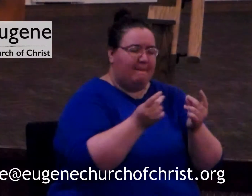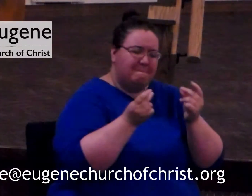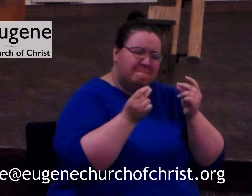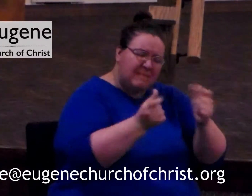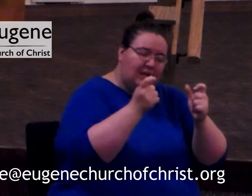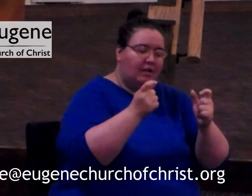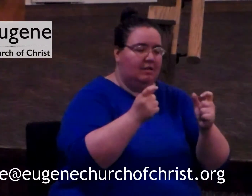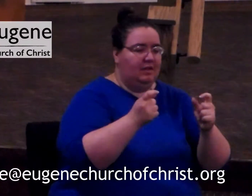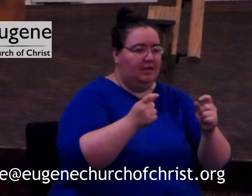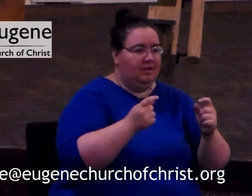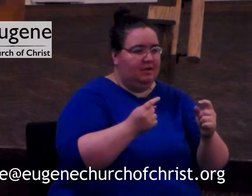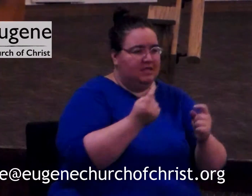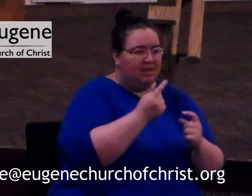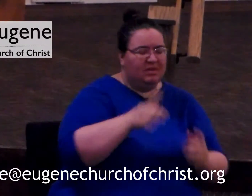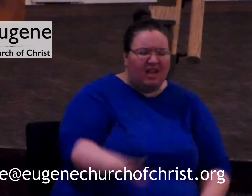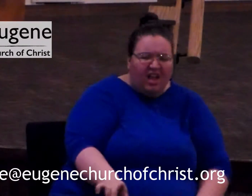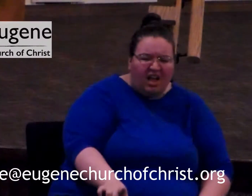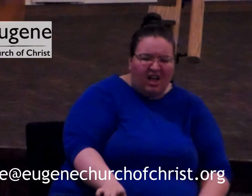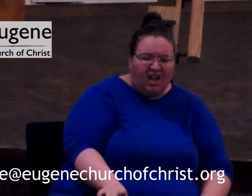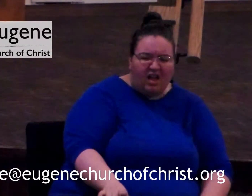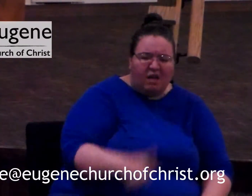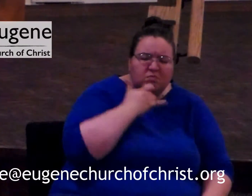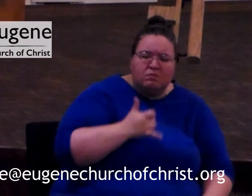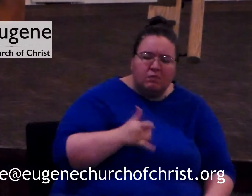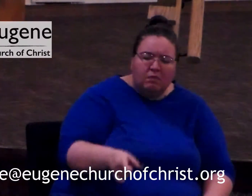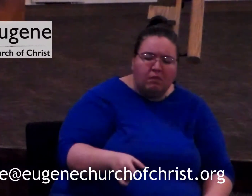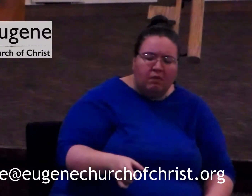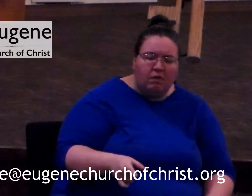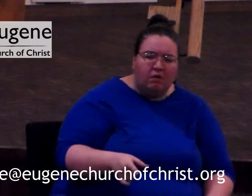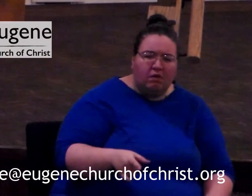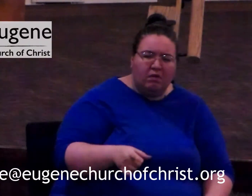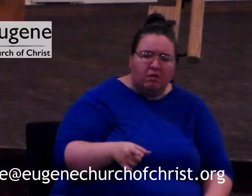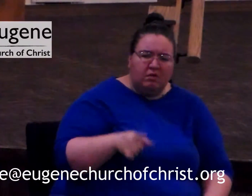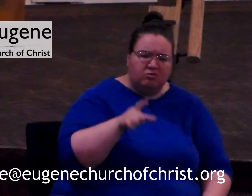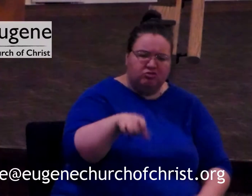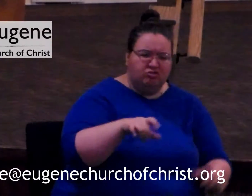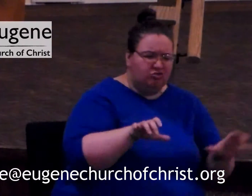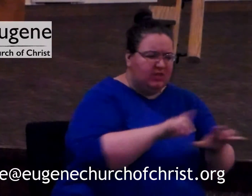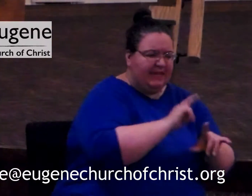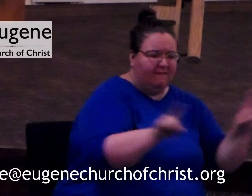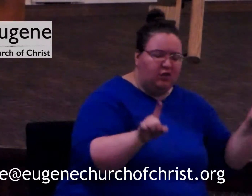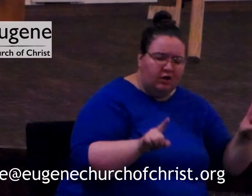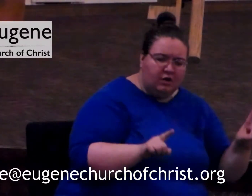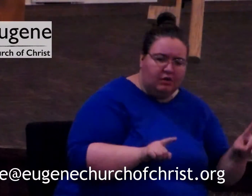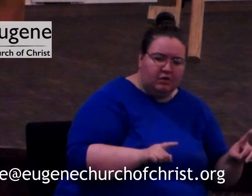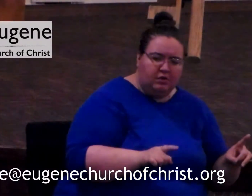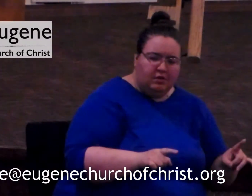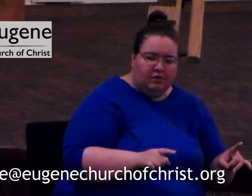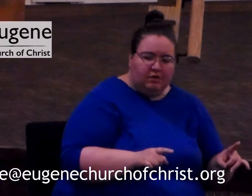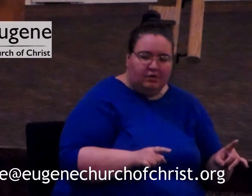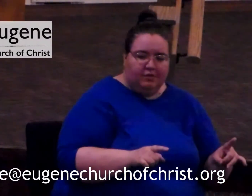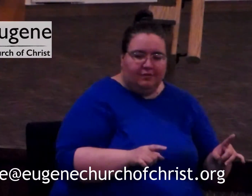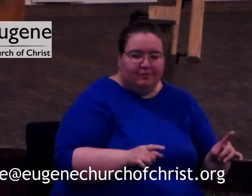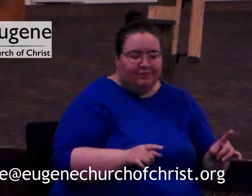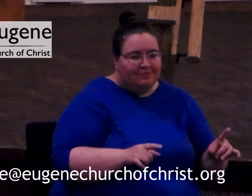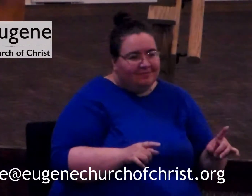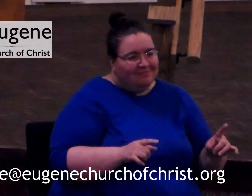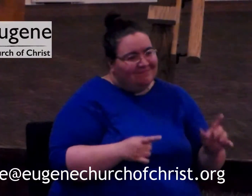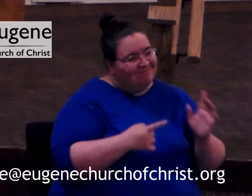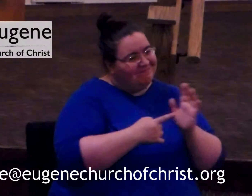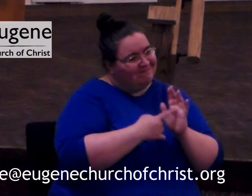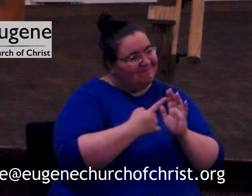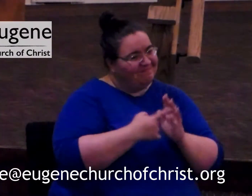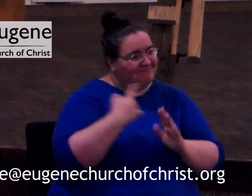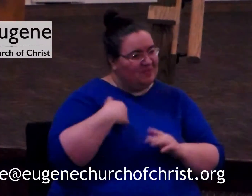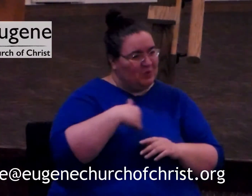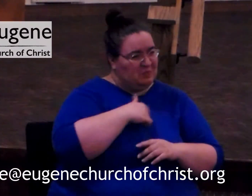has well, we should have done this. We could have done it that way. Aren't we quick to do that with each other sometimes?